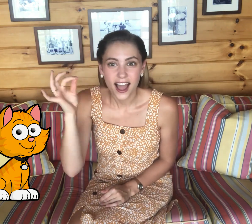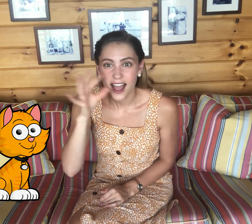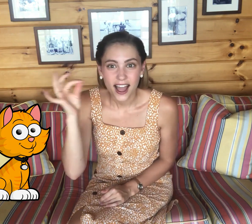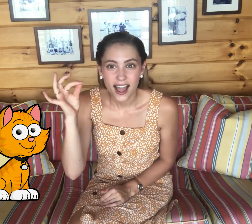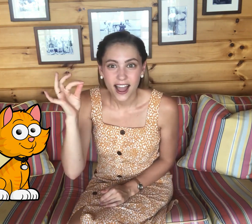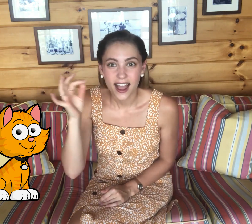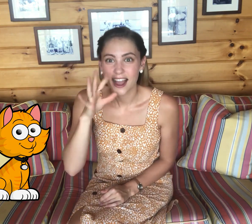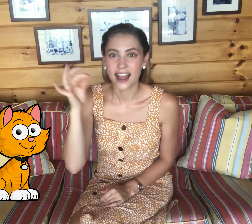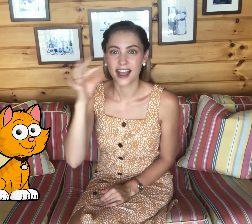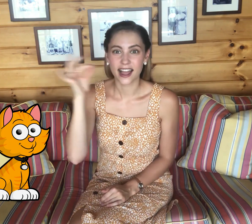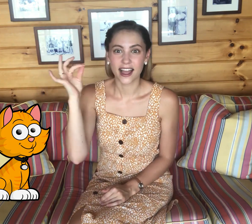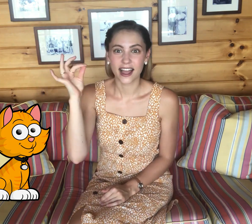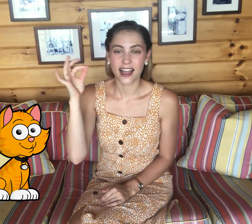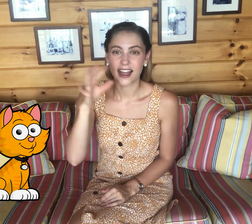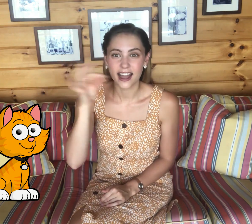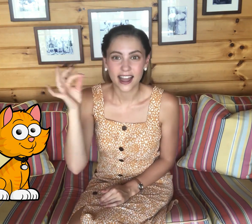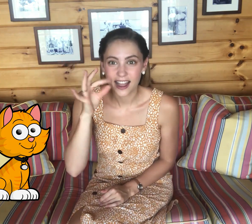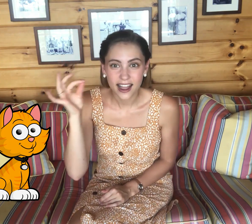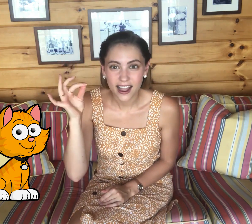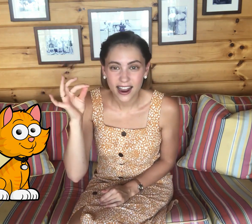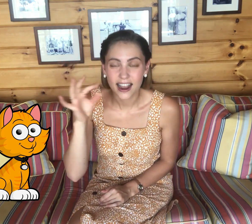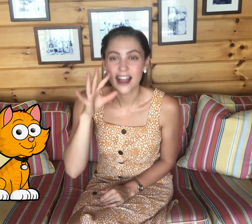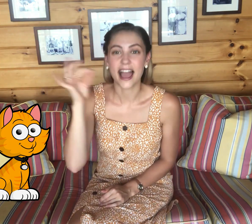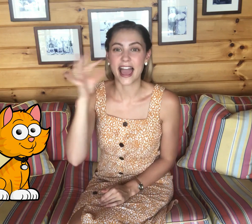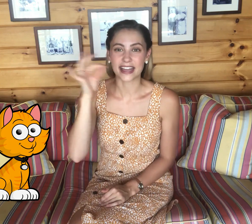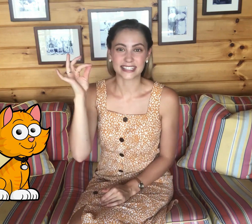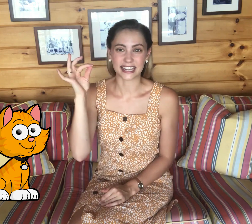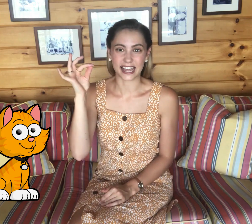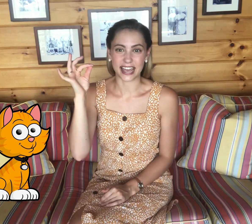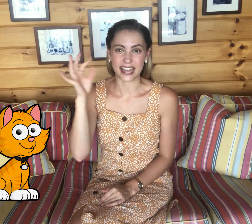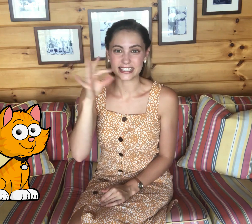to come here, boy. Come here, good boy. Can you call your dog?